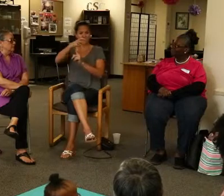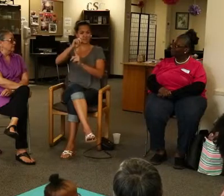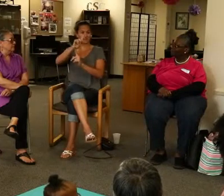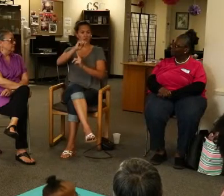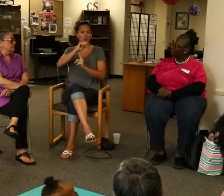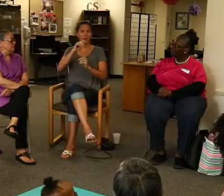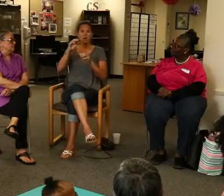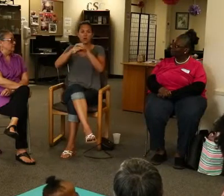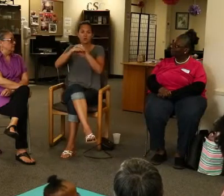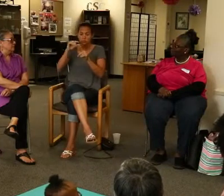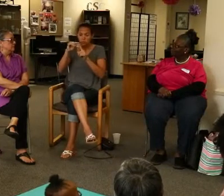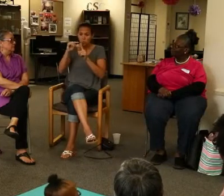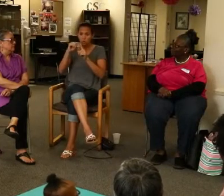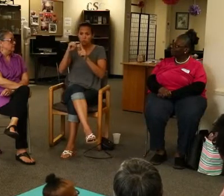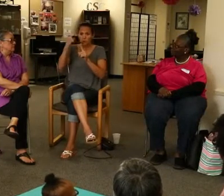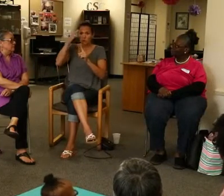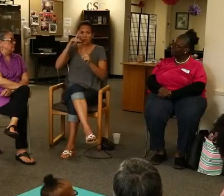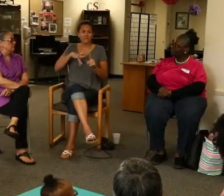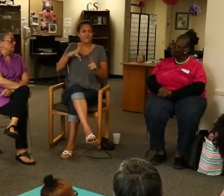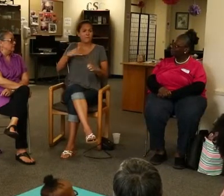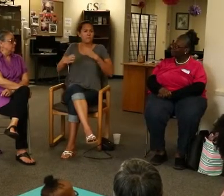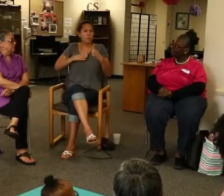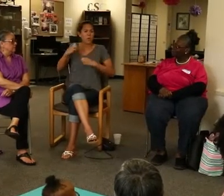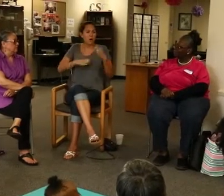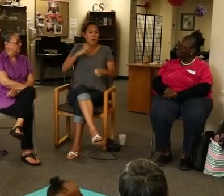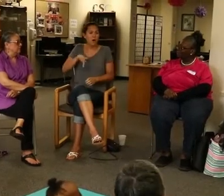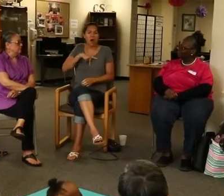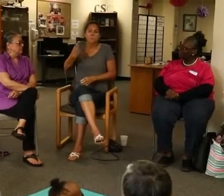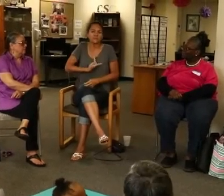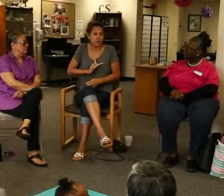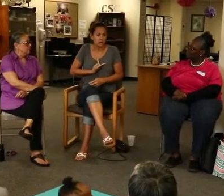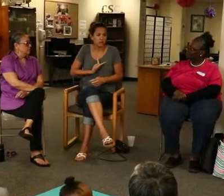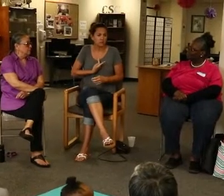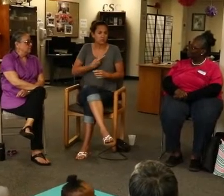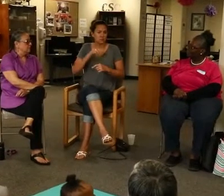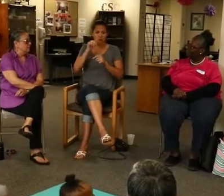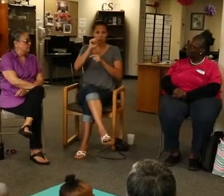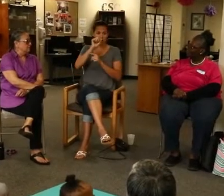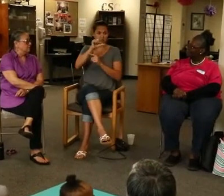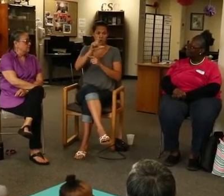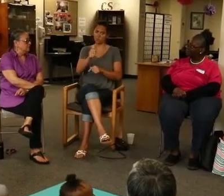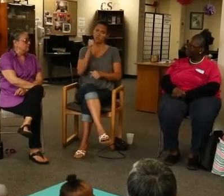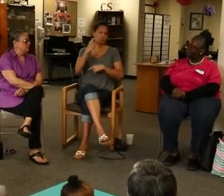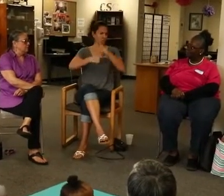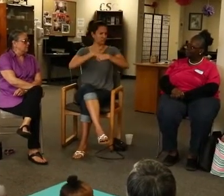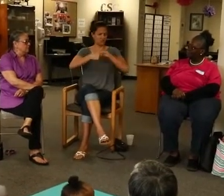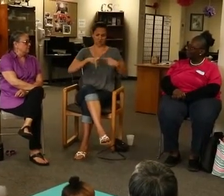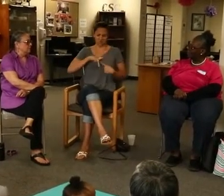know the upset, that word, upset trash can. So really that, when you think of that word, it can be upset of emotions. But in ASL, you